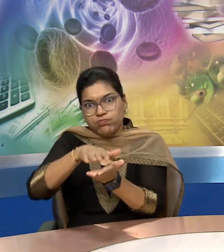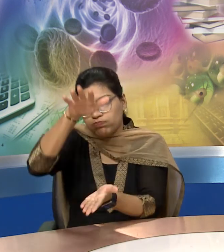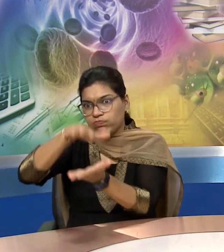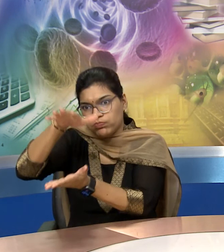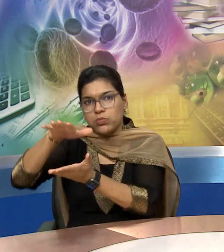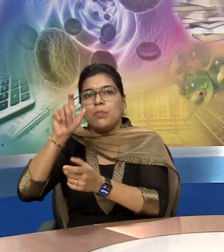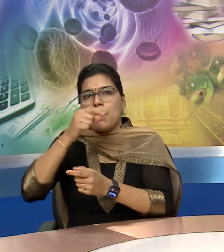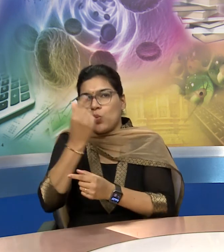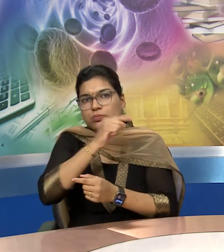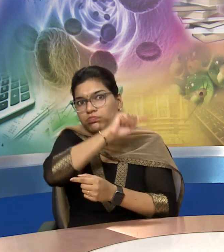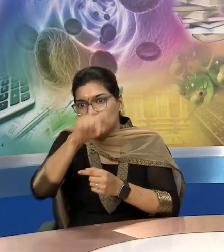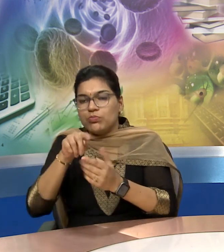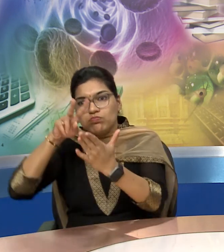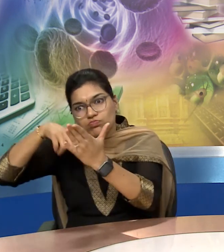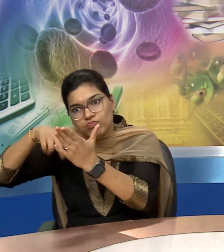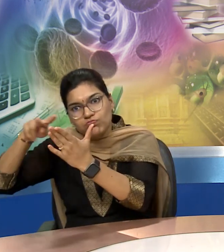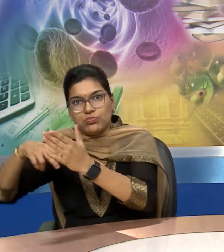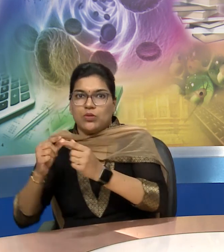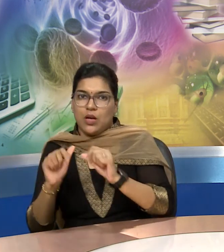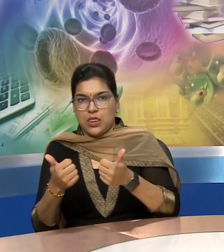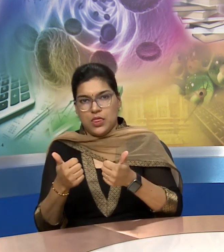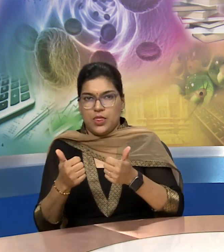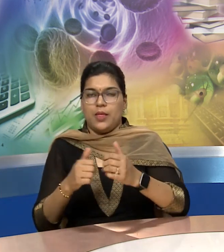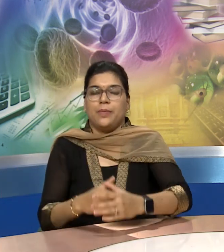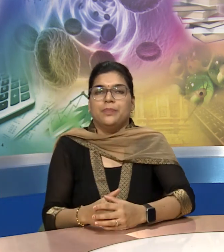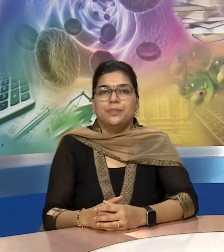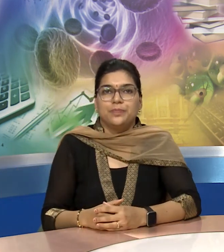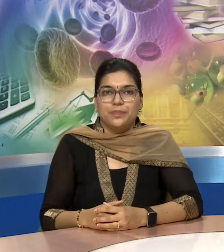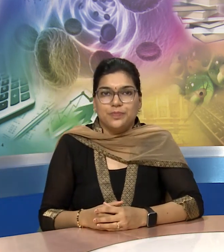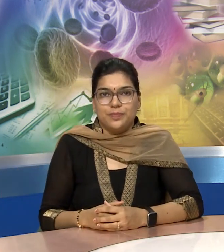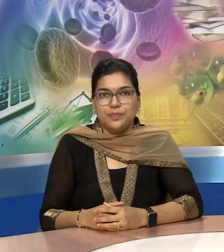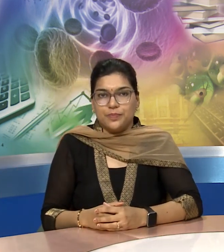room, or rooms set apart